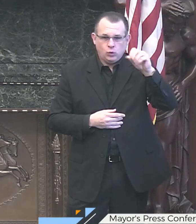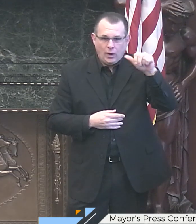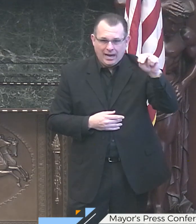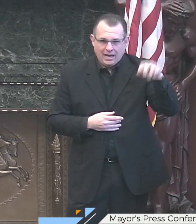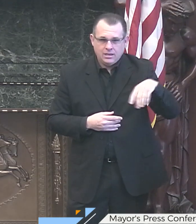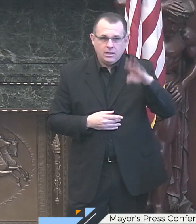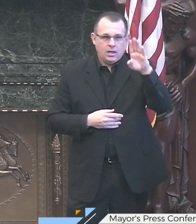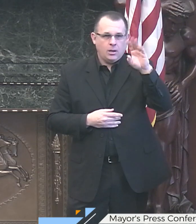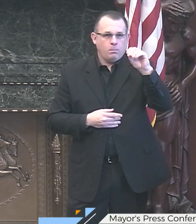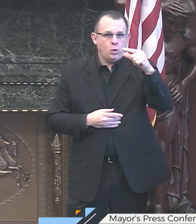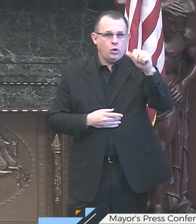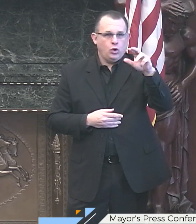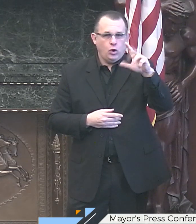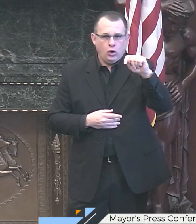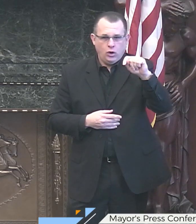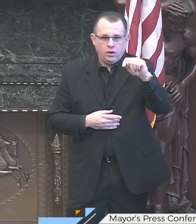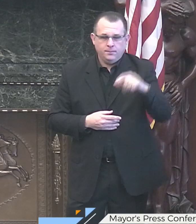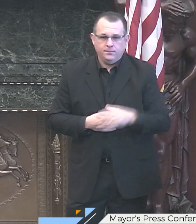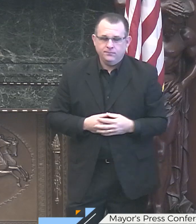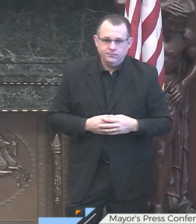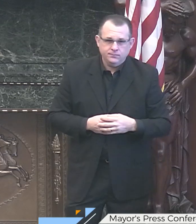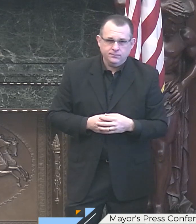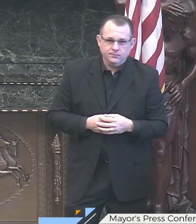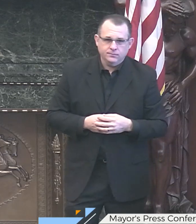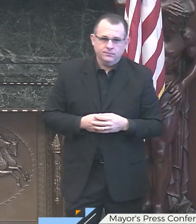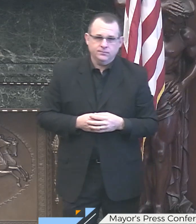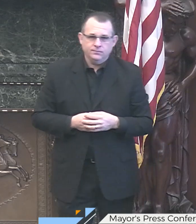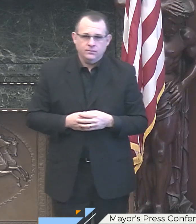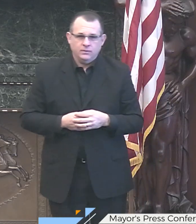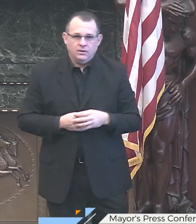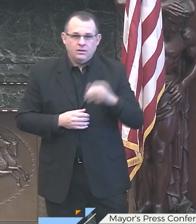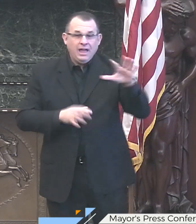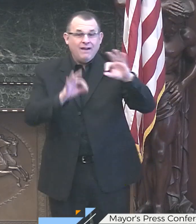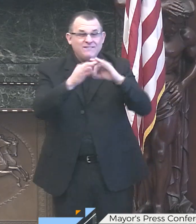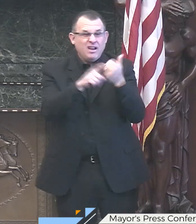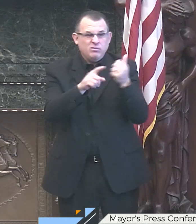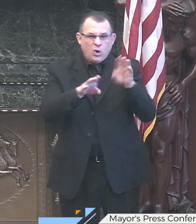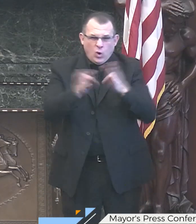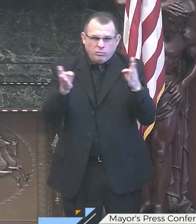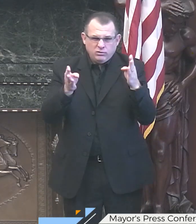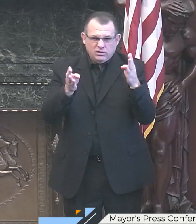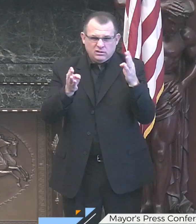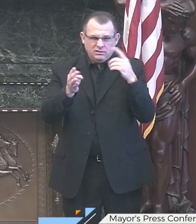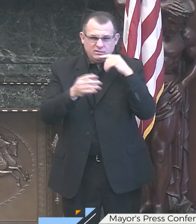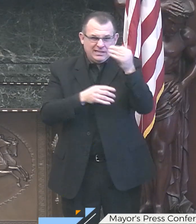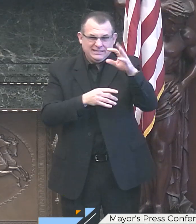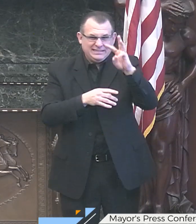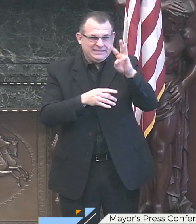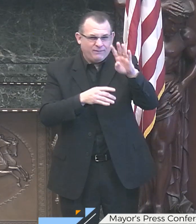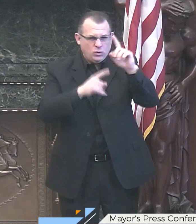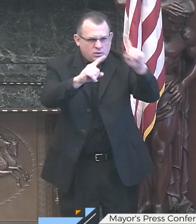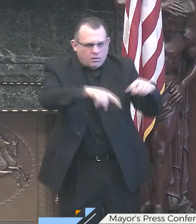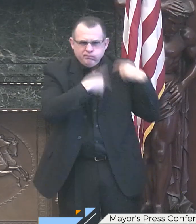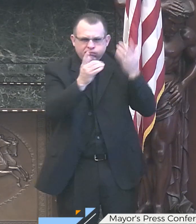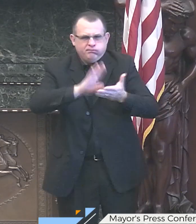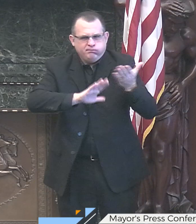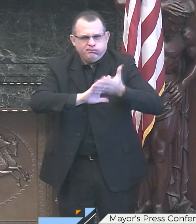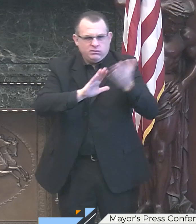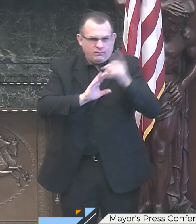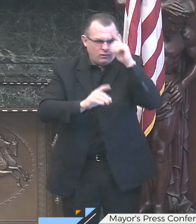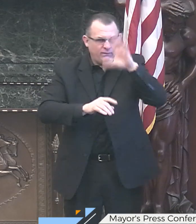at home. The McNamara family opened that hotel in 1964 and has continued to own it for the last 55